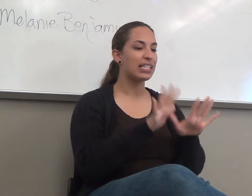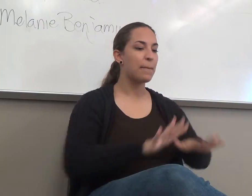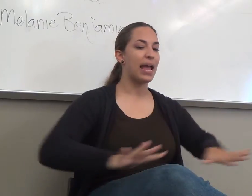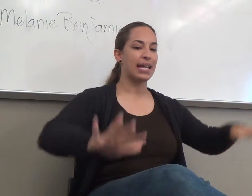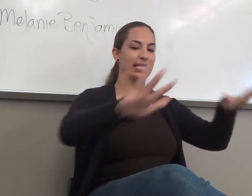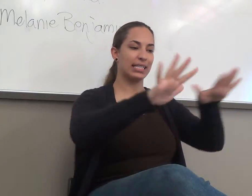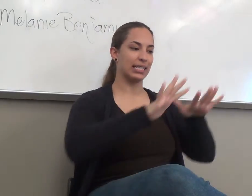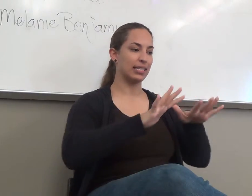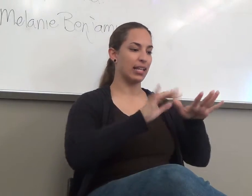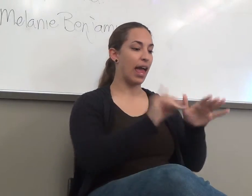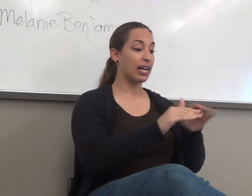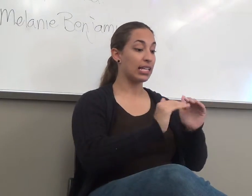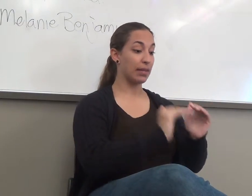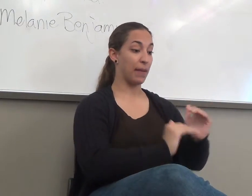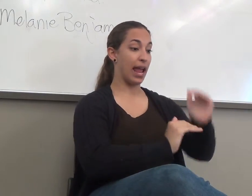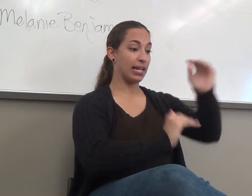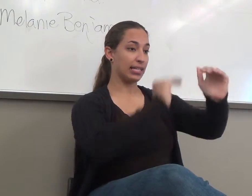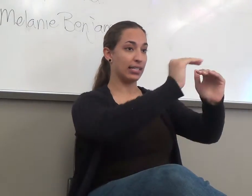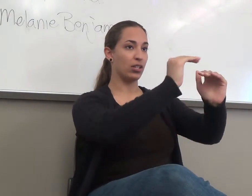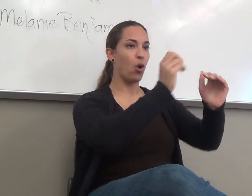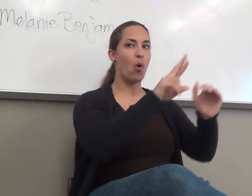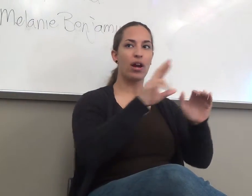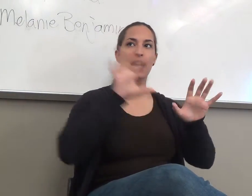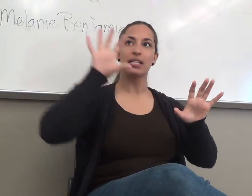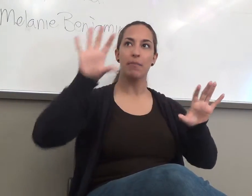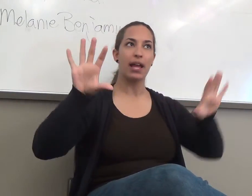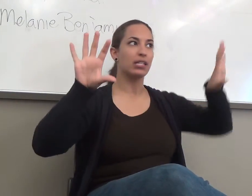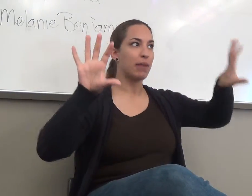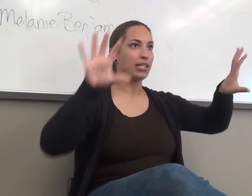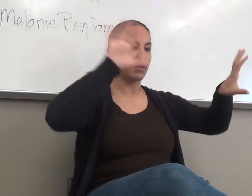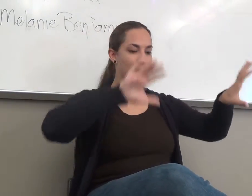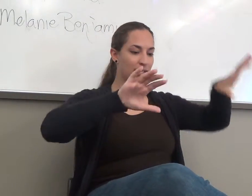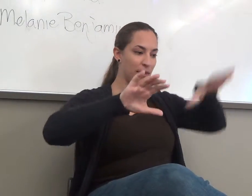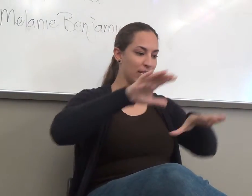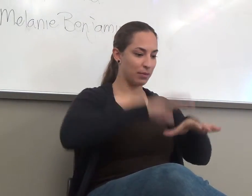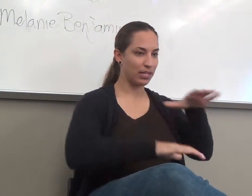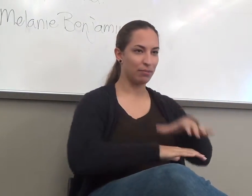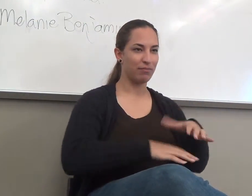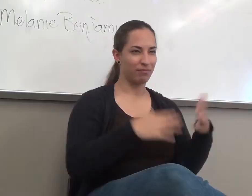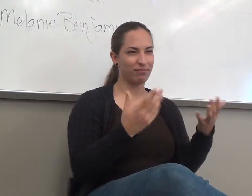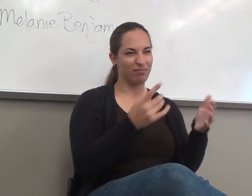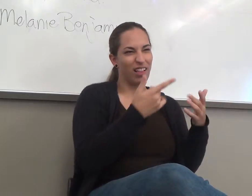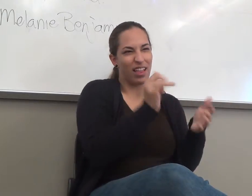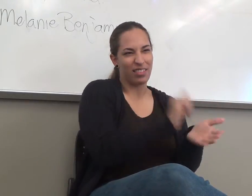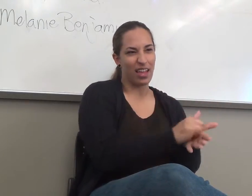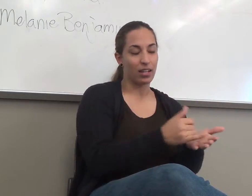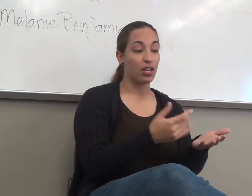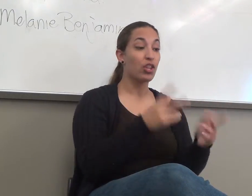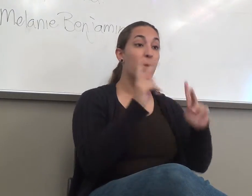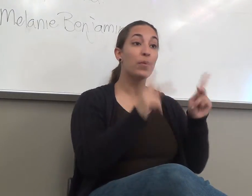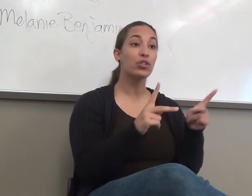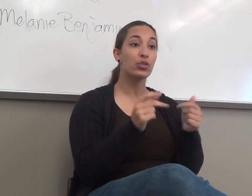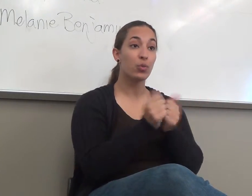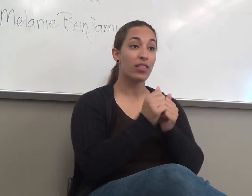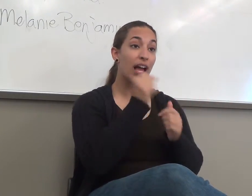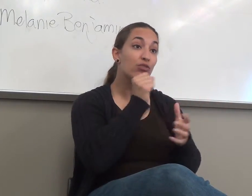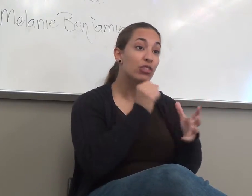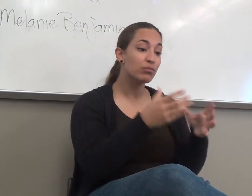space. The person with the whipped cream took the space inside that bowl and decided whether she was going